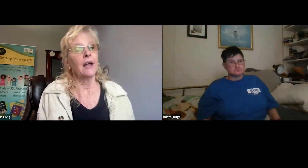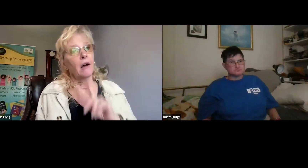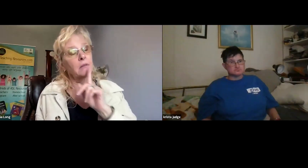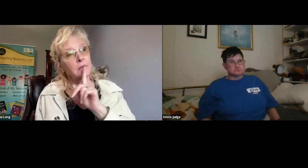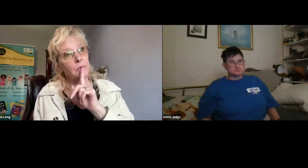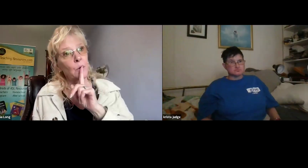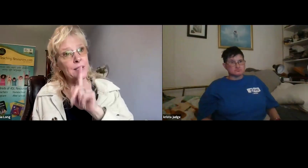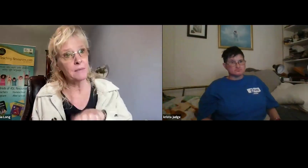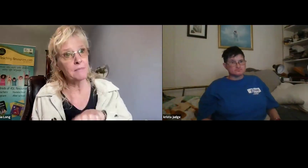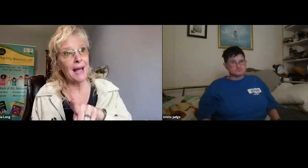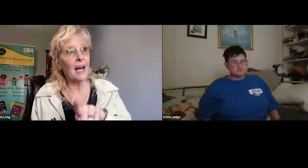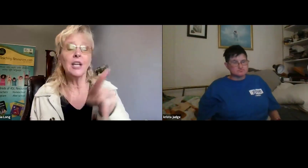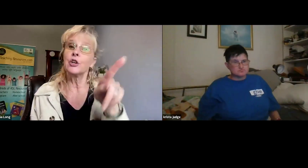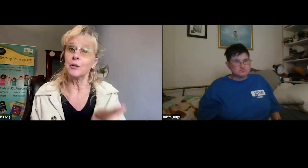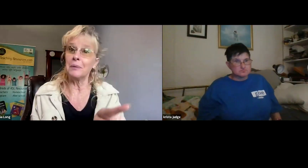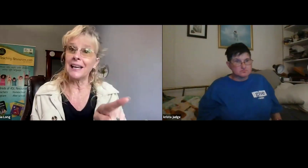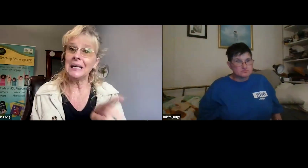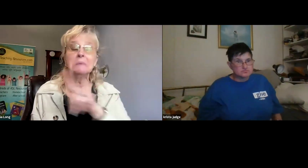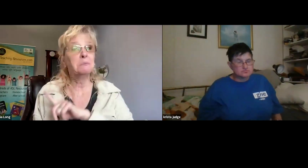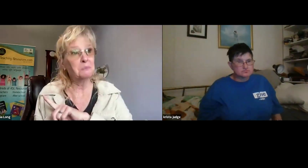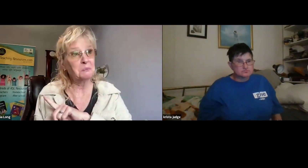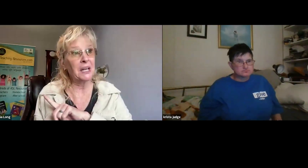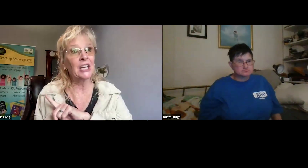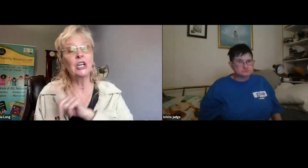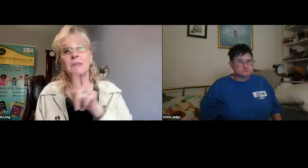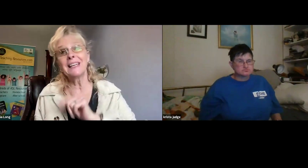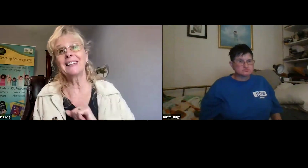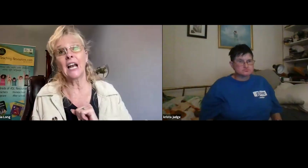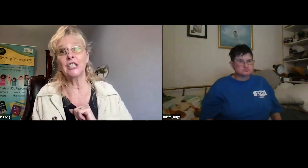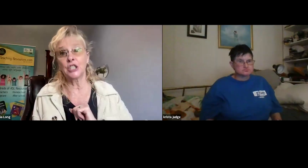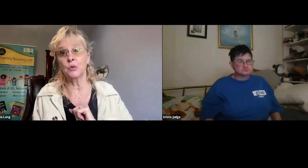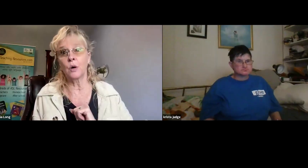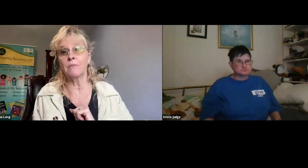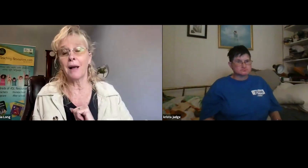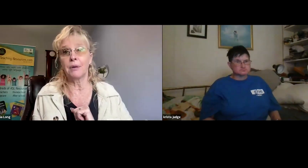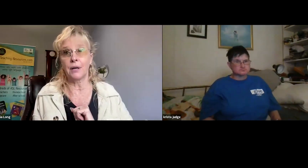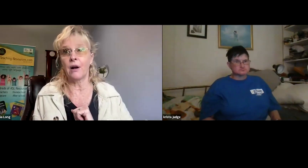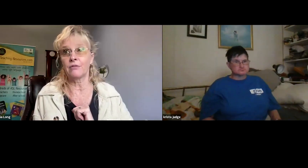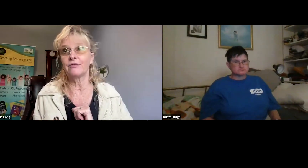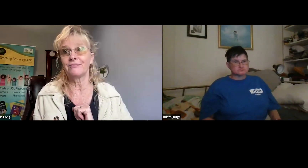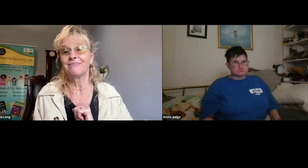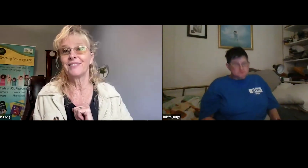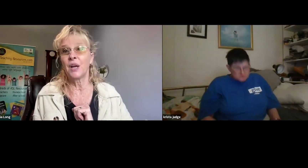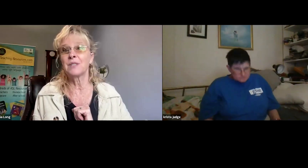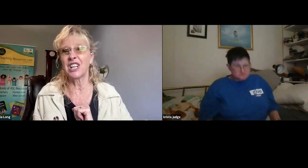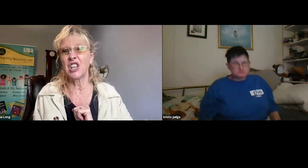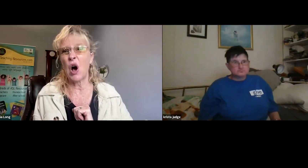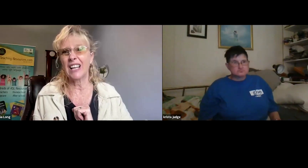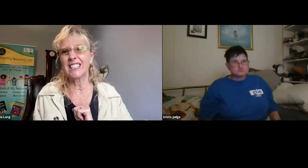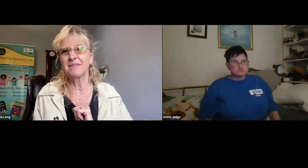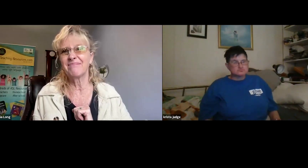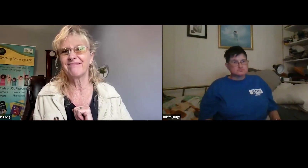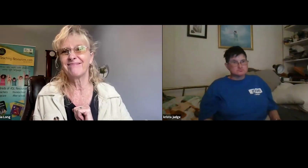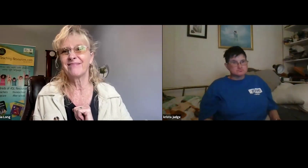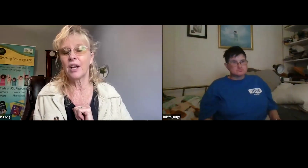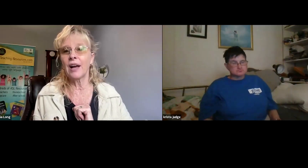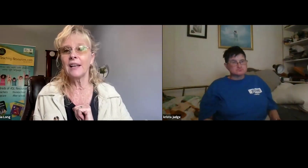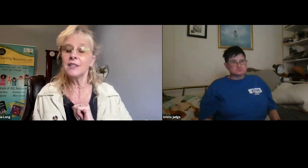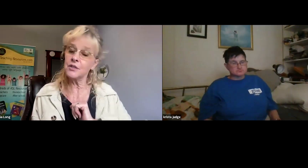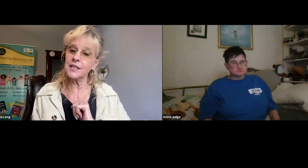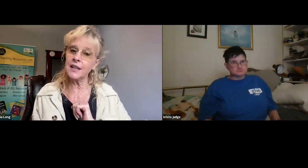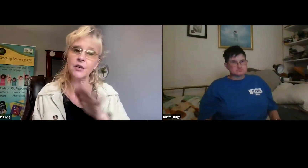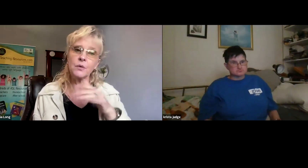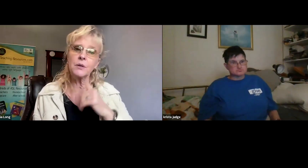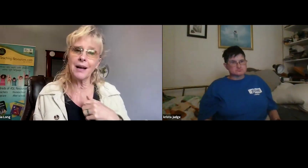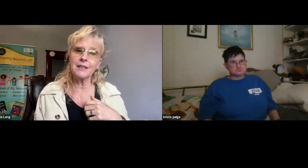work. Now, was it bad? It could be. It could mean that I just worked my butt off. It was a lot.